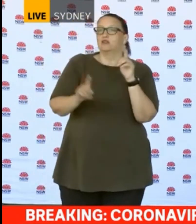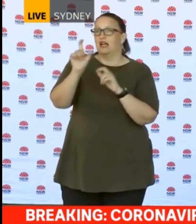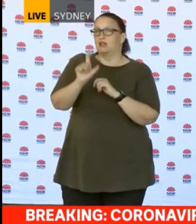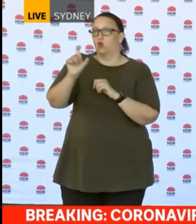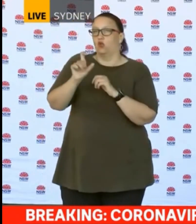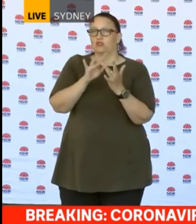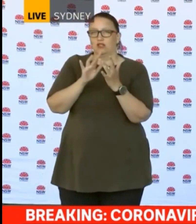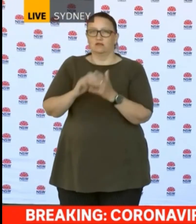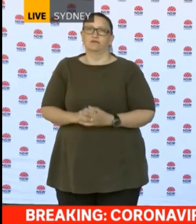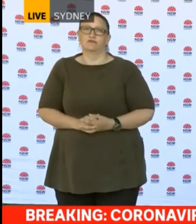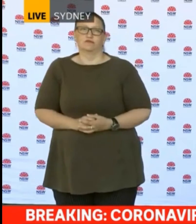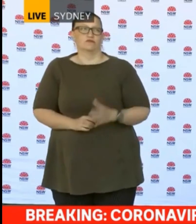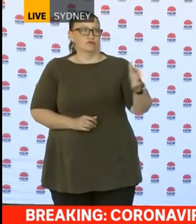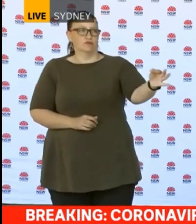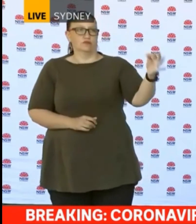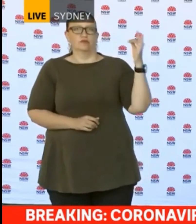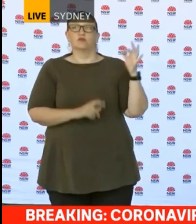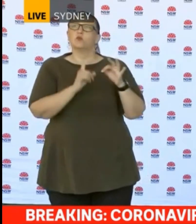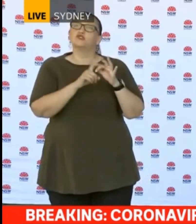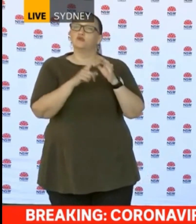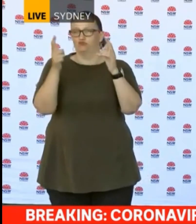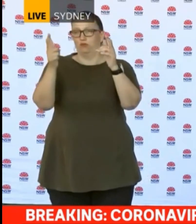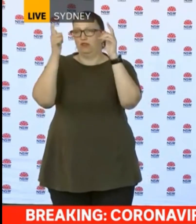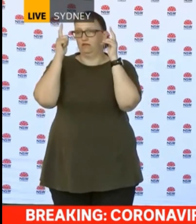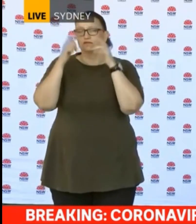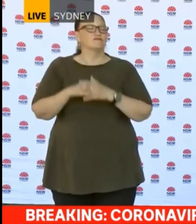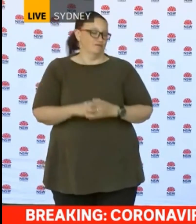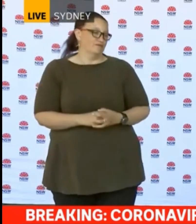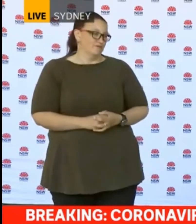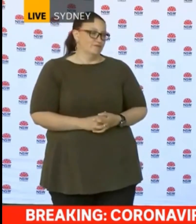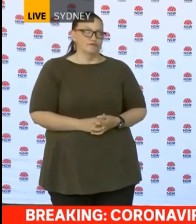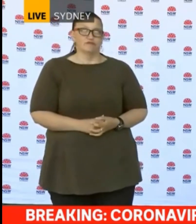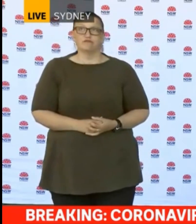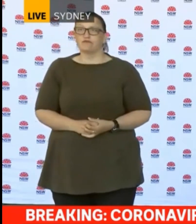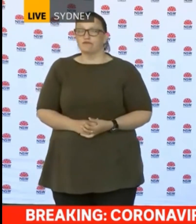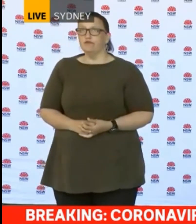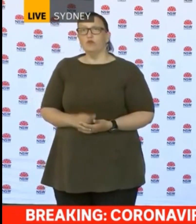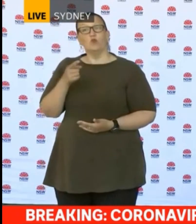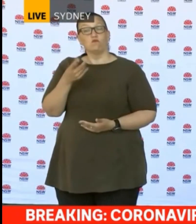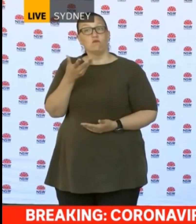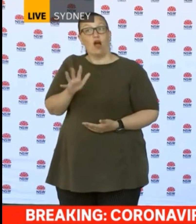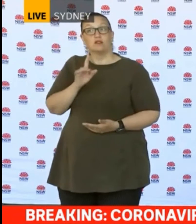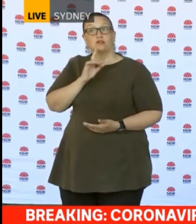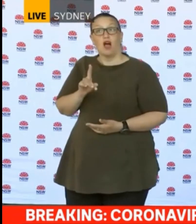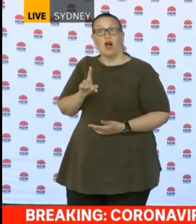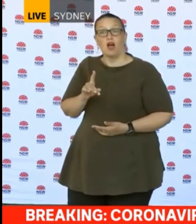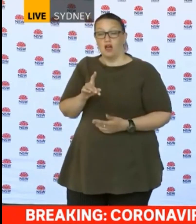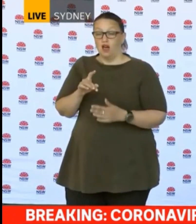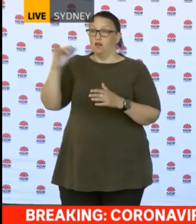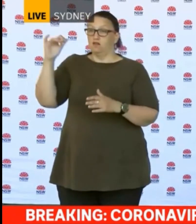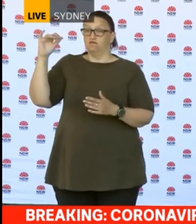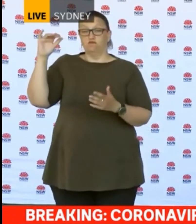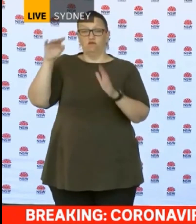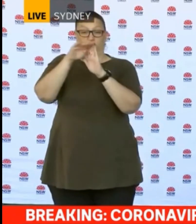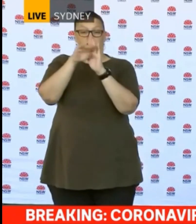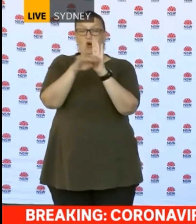casual contacts. Premier, can I ask you? You've suggested that the reducing of restrictions